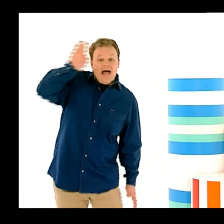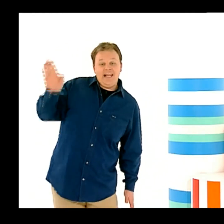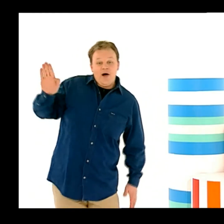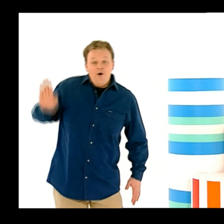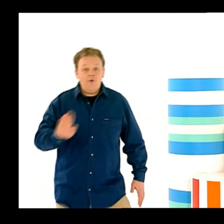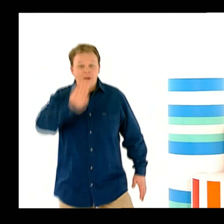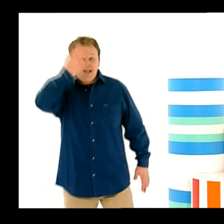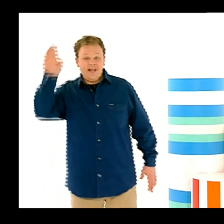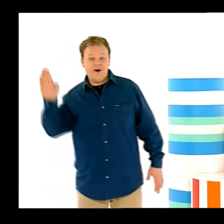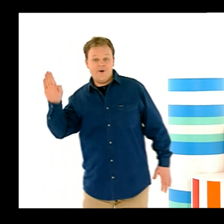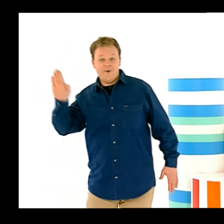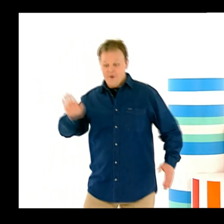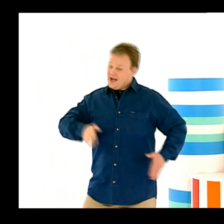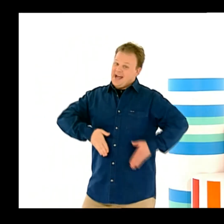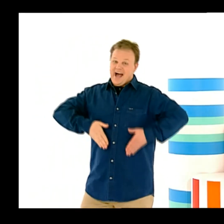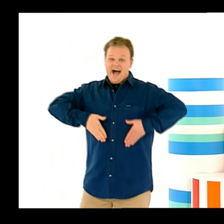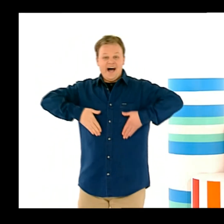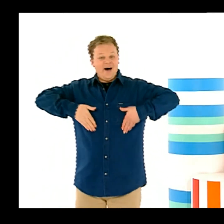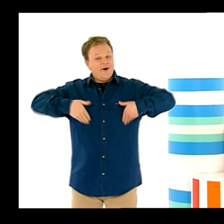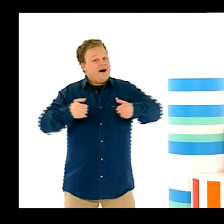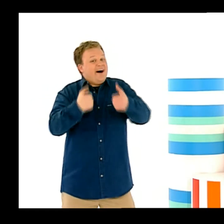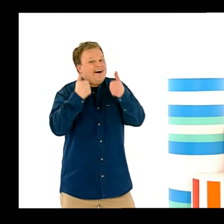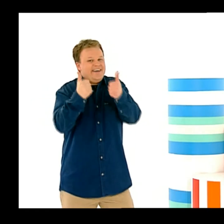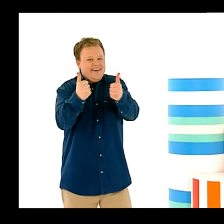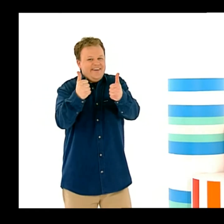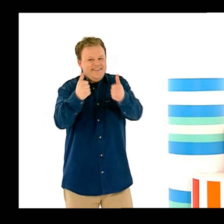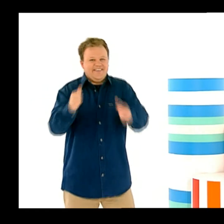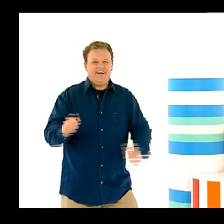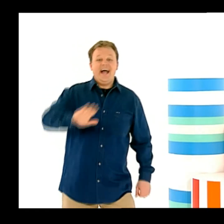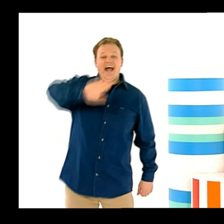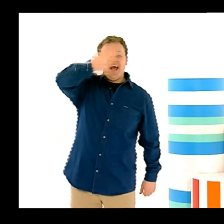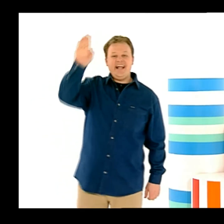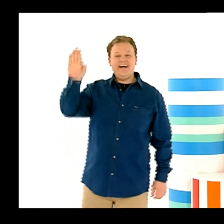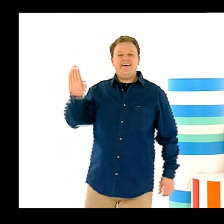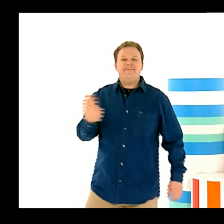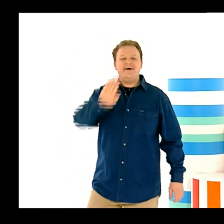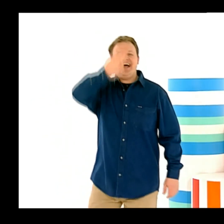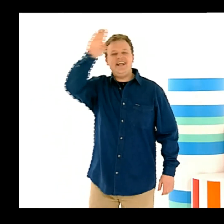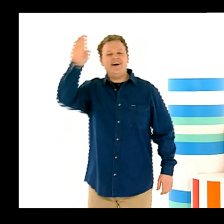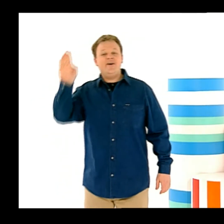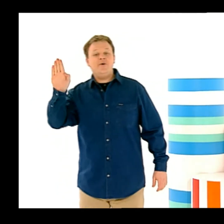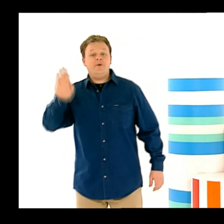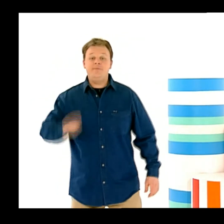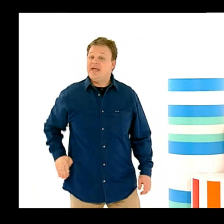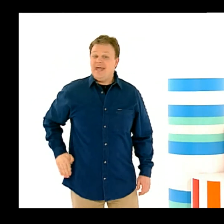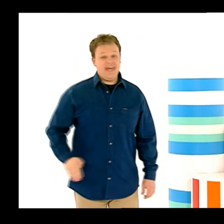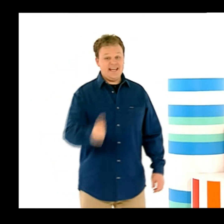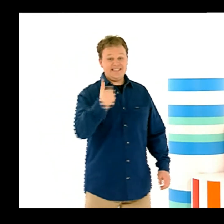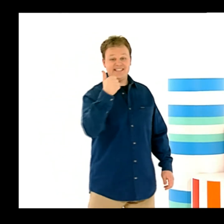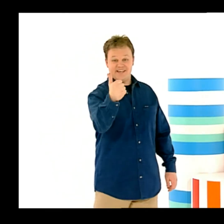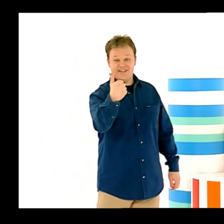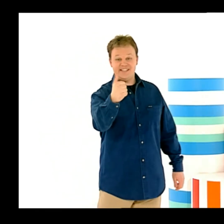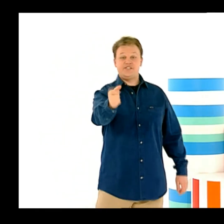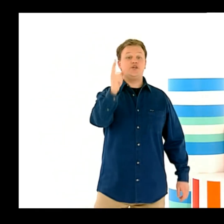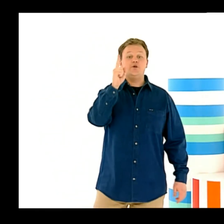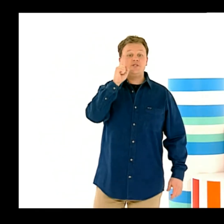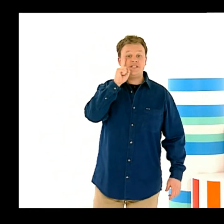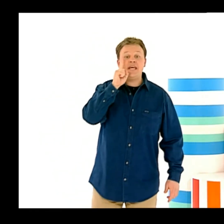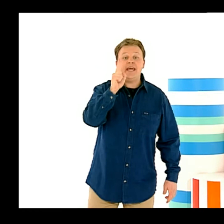Hello, hello, how are you? Hello, hello, it's good to see